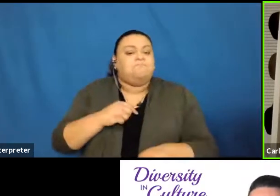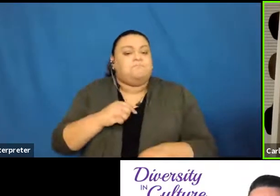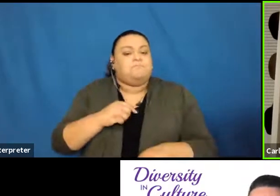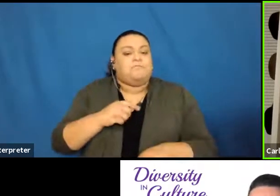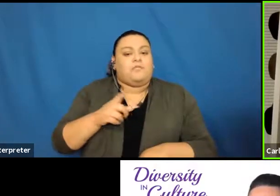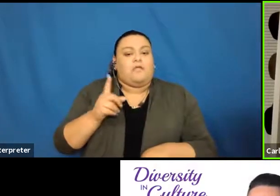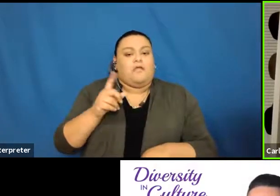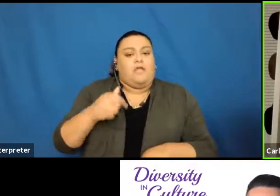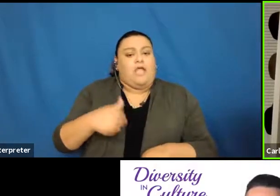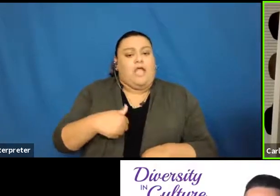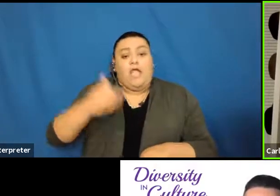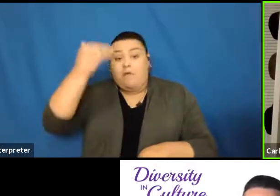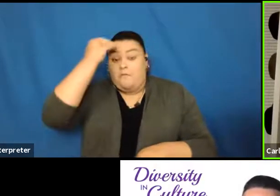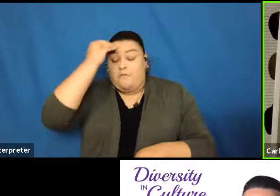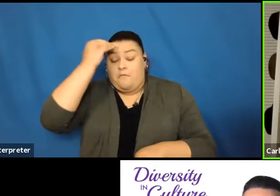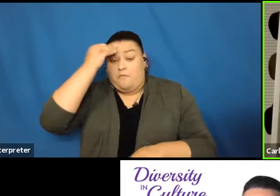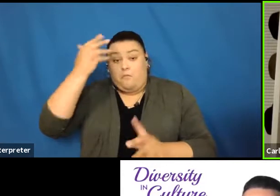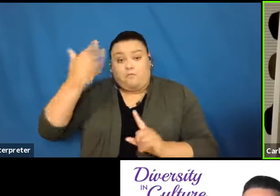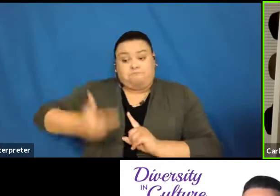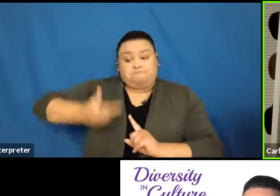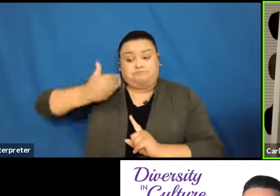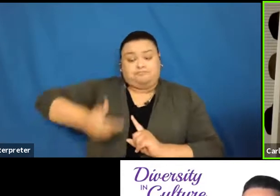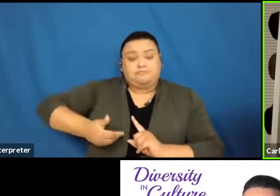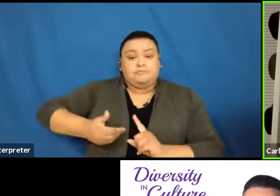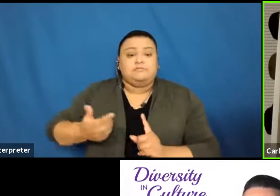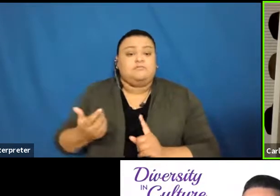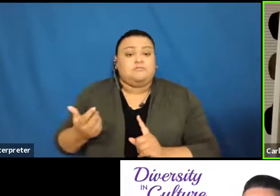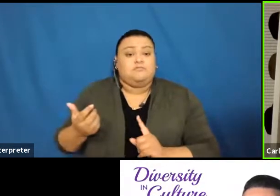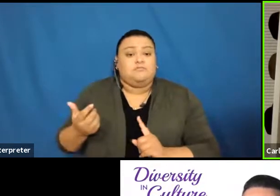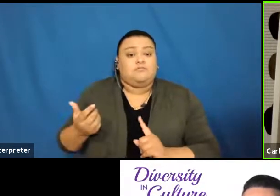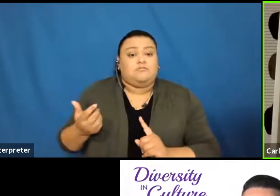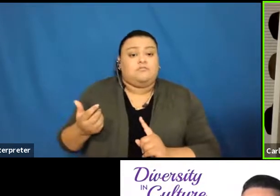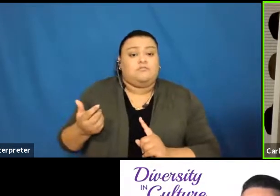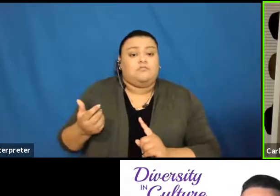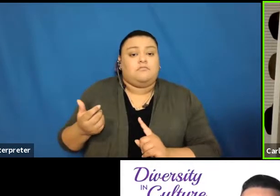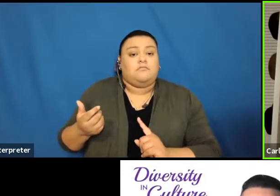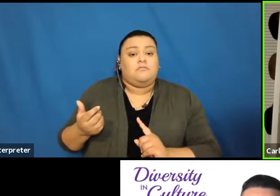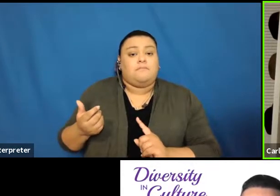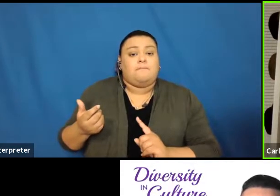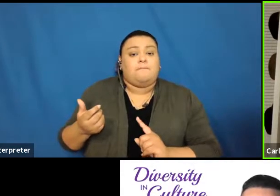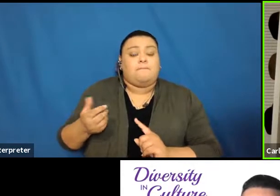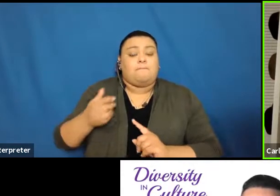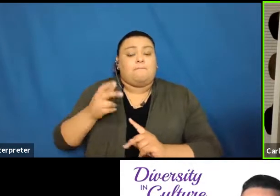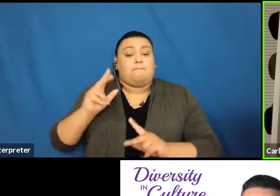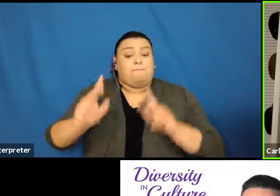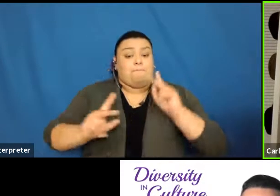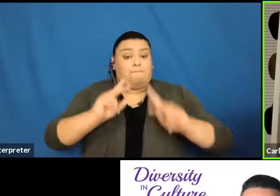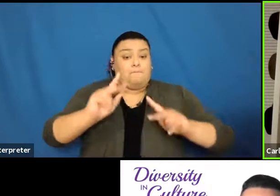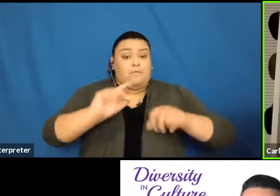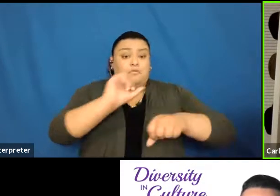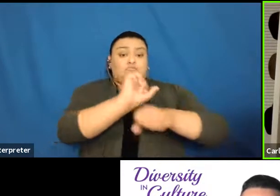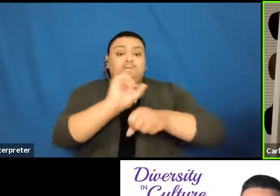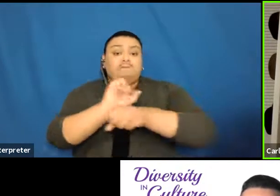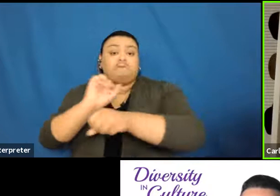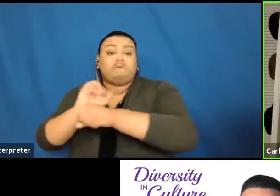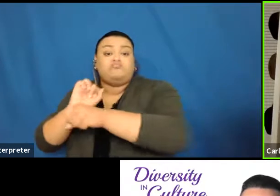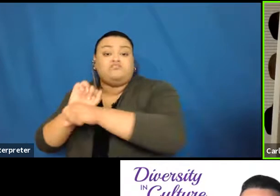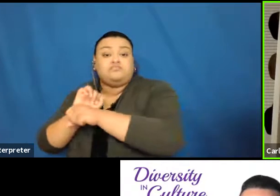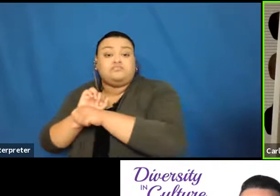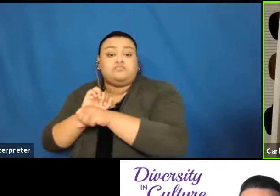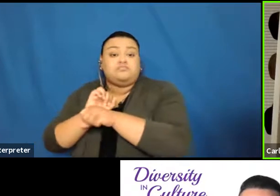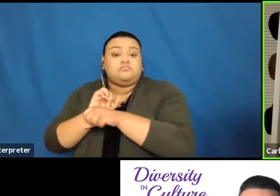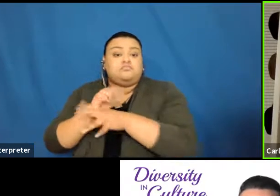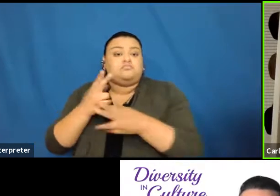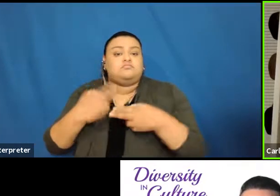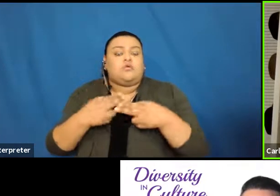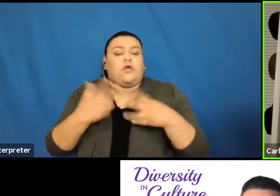I've known, for example, as an example, I've known people that work in what do you call it?